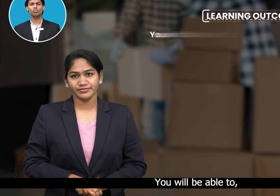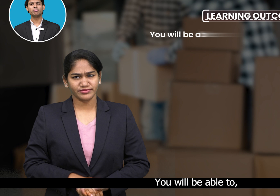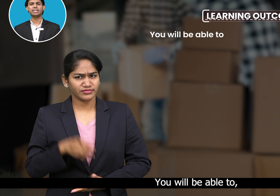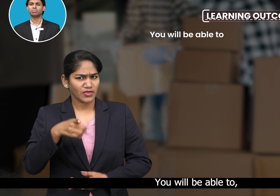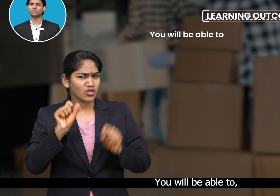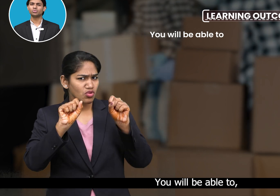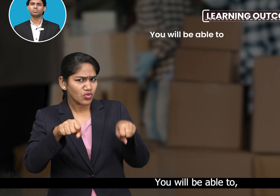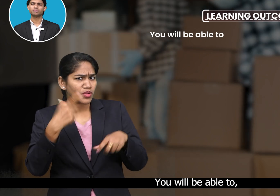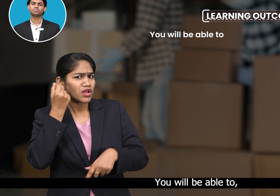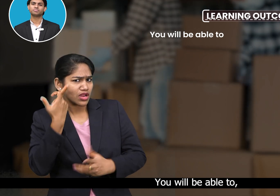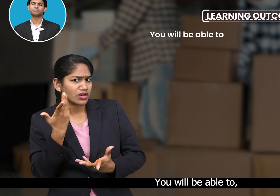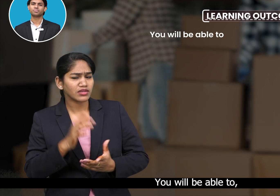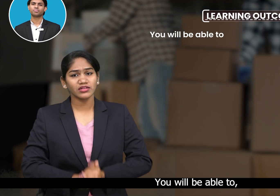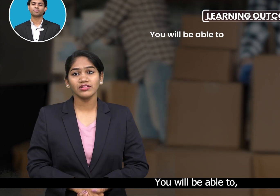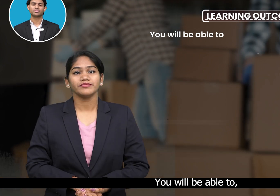You will be able to